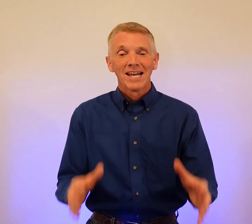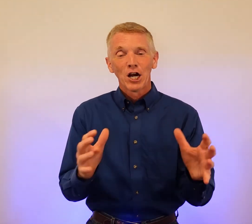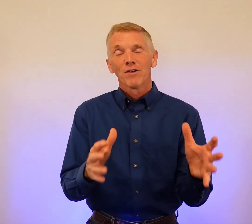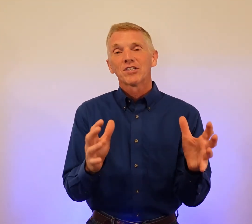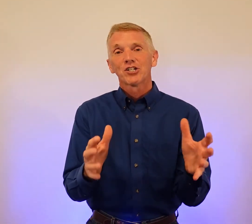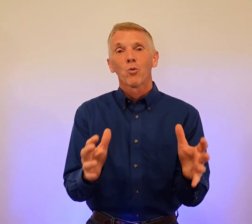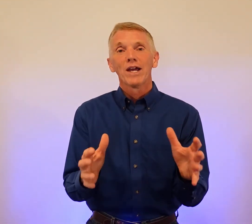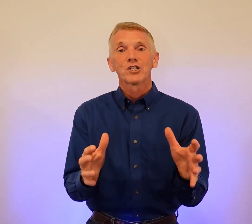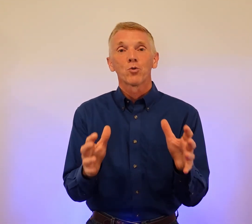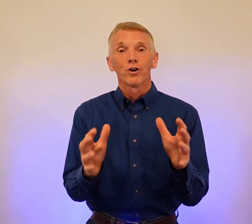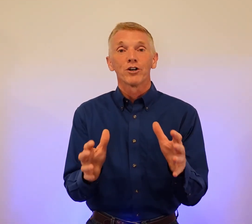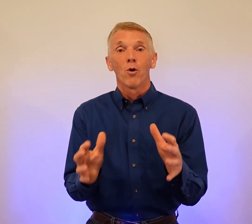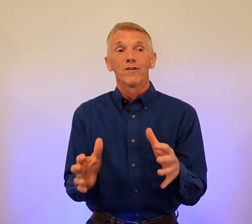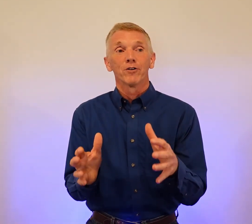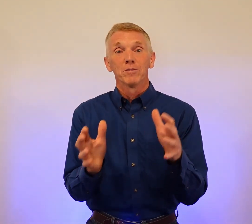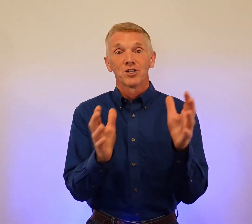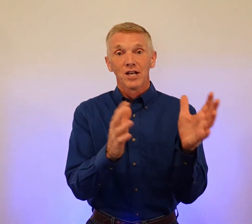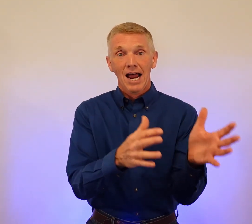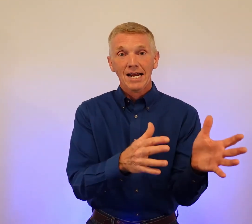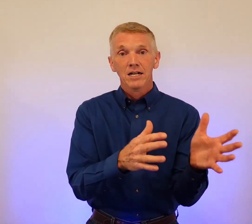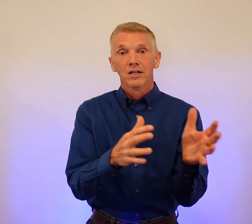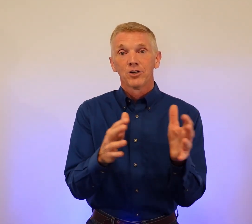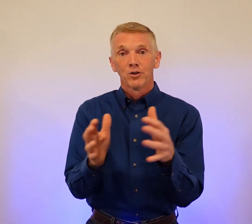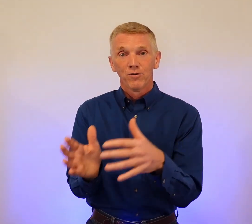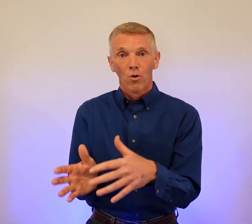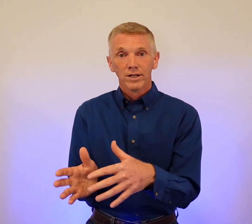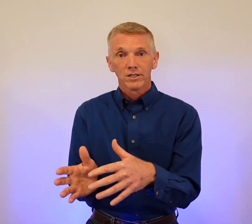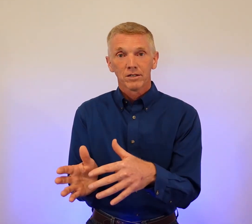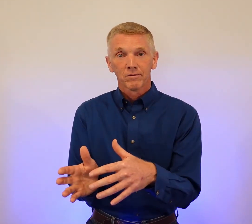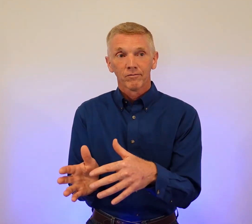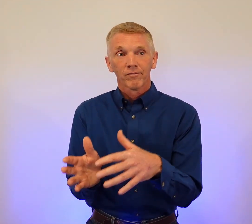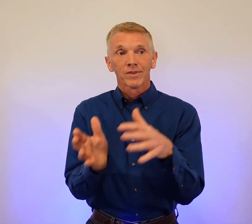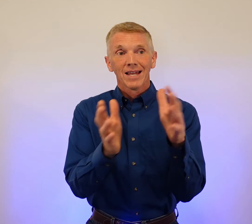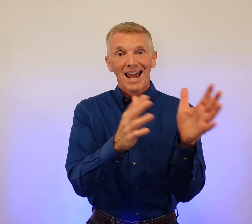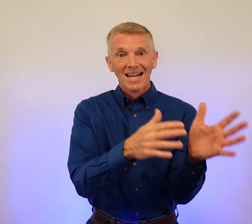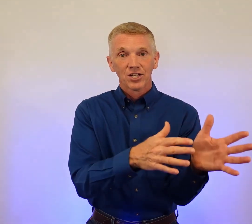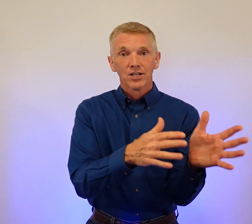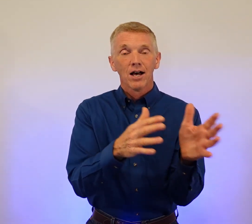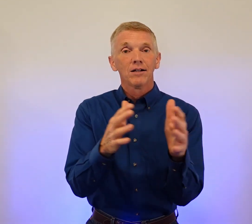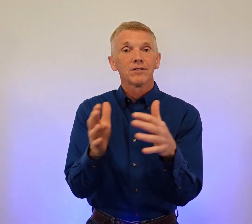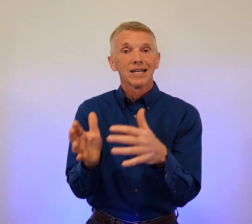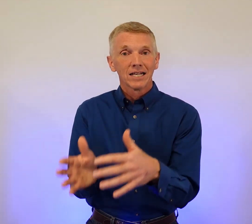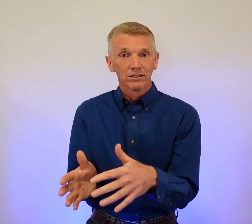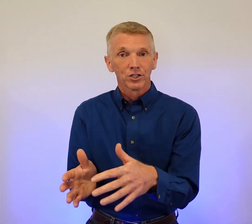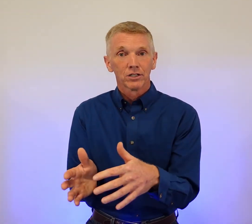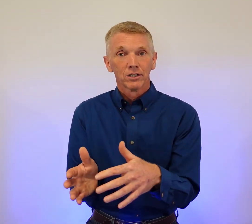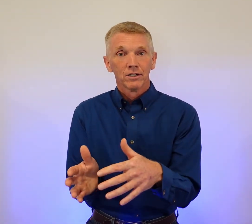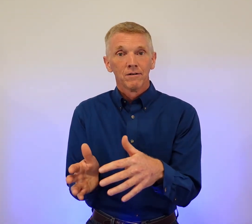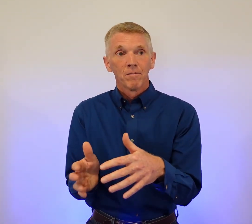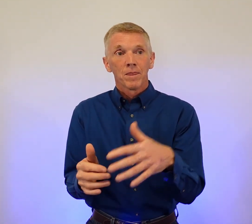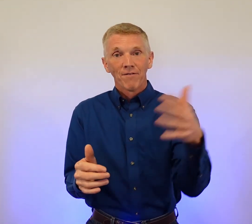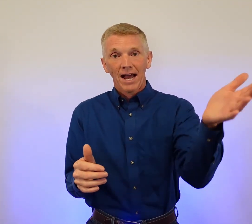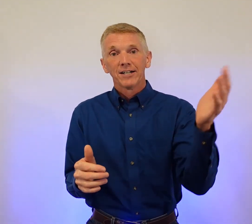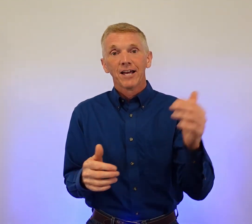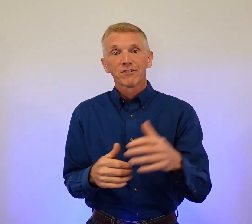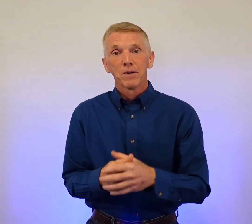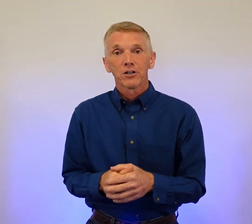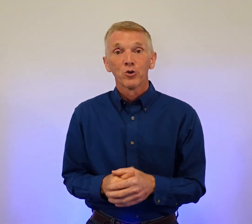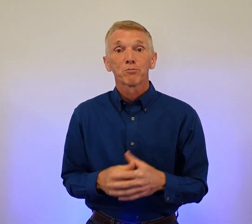are the situations where you're going from sign to voice, ASL to English. I've got a deaf speaker who's